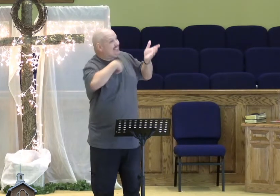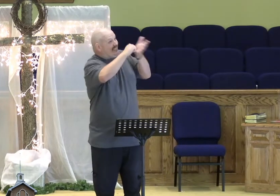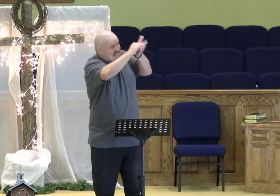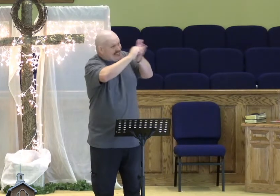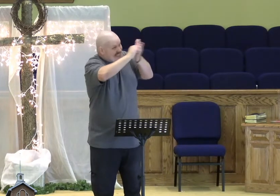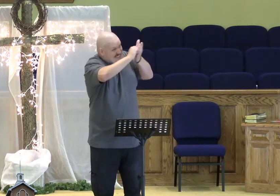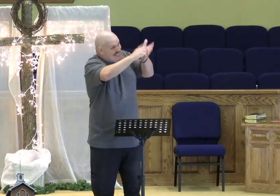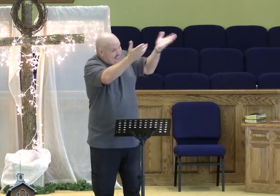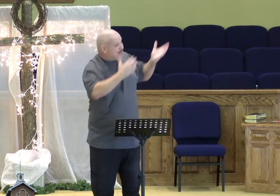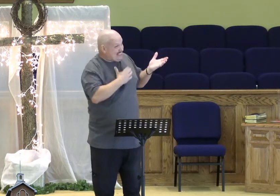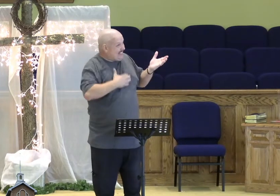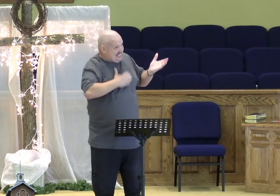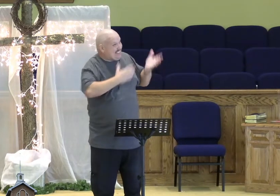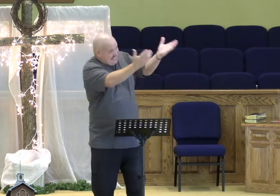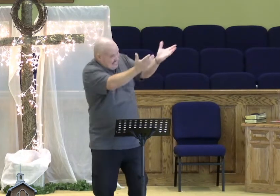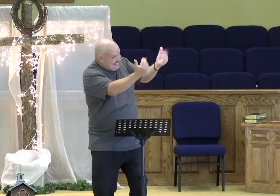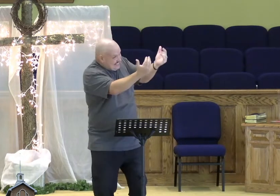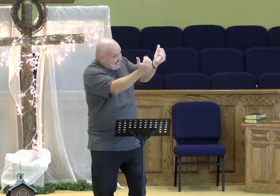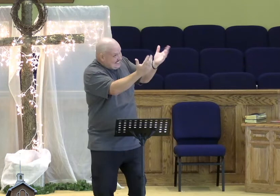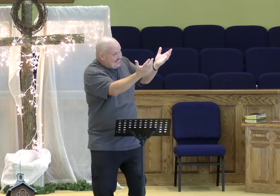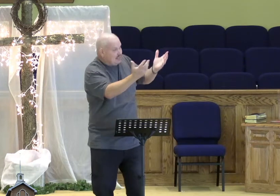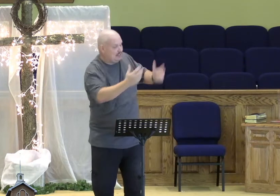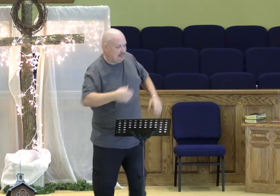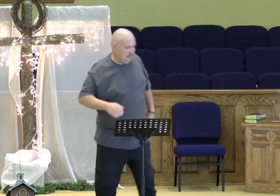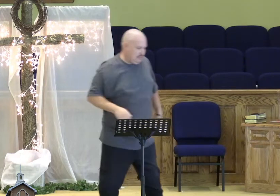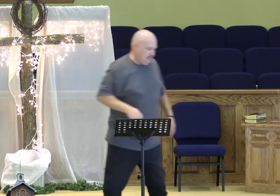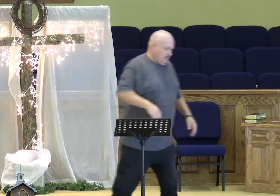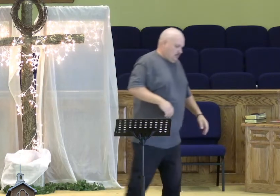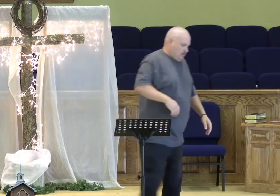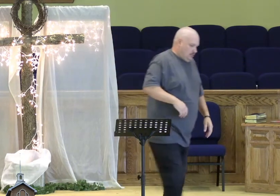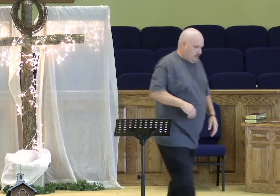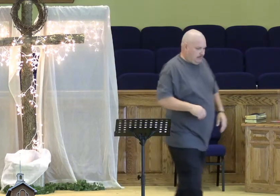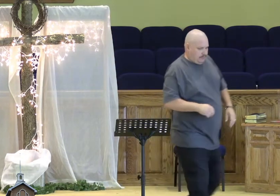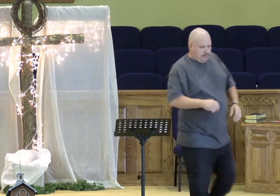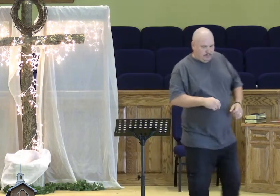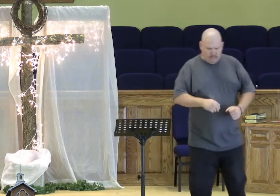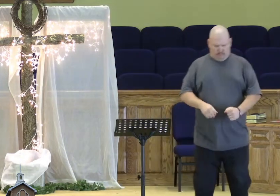Okay, I am deaf. Again, here's a pen and paper. Please write down what you're saying to me.